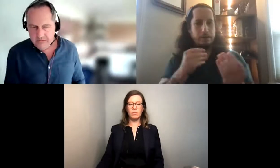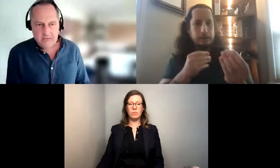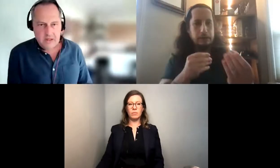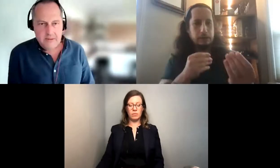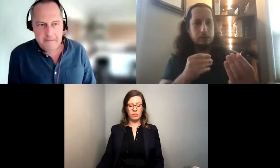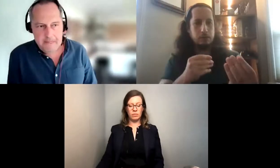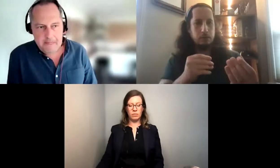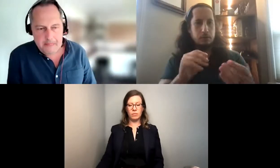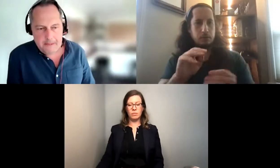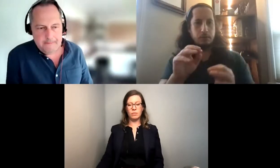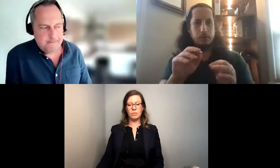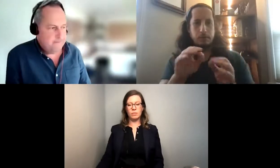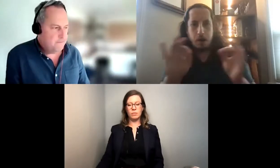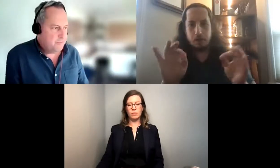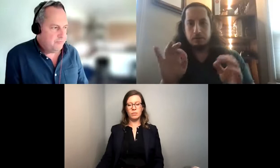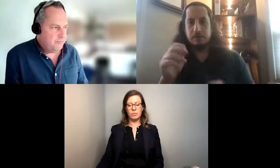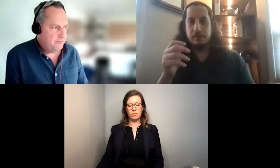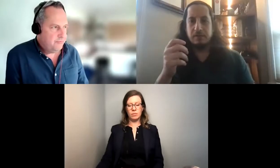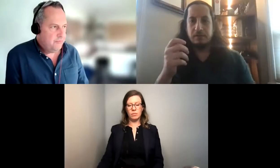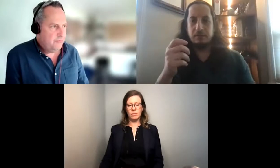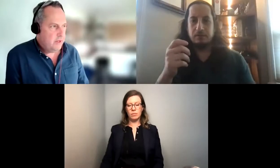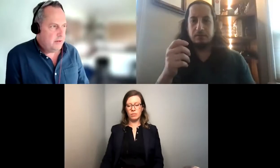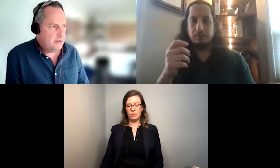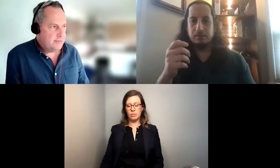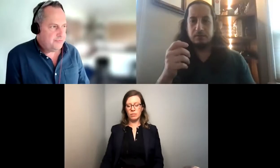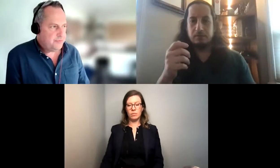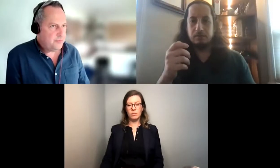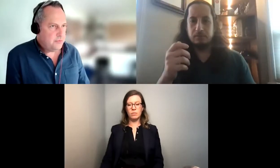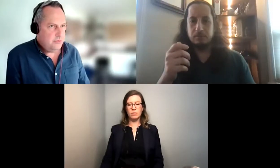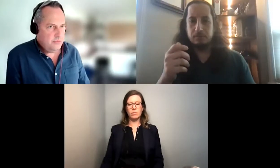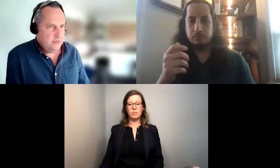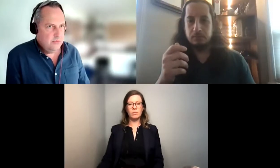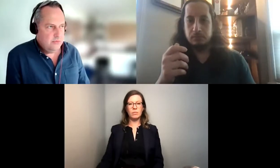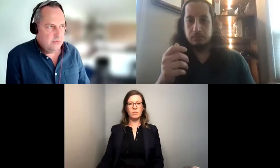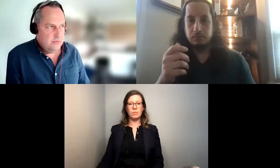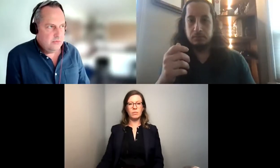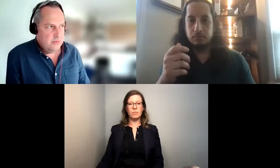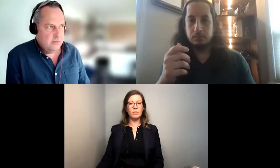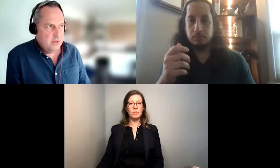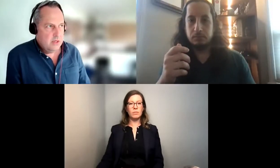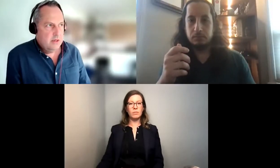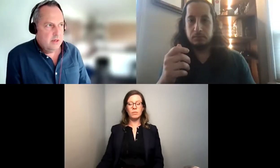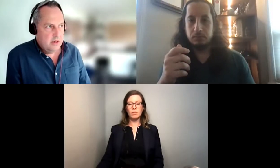and having VR as the data that would feed the model.